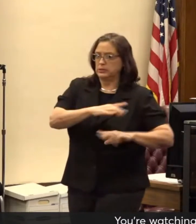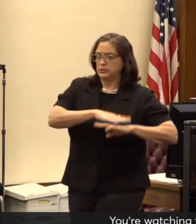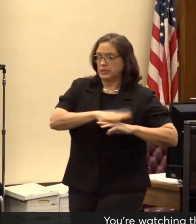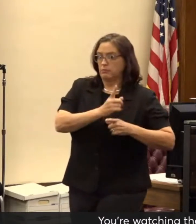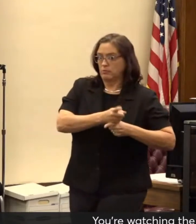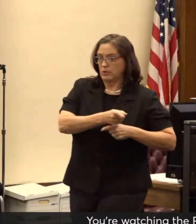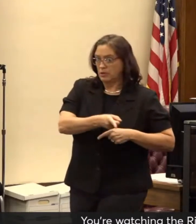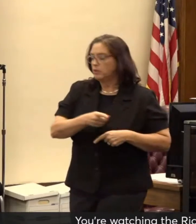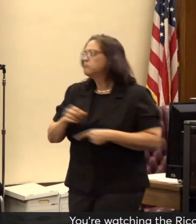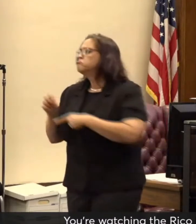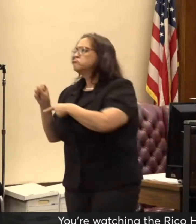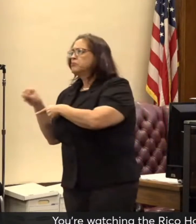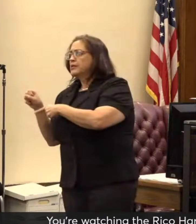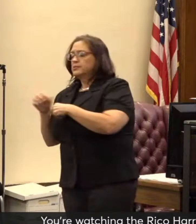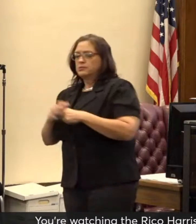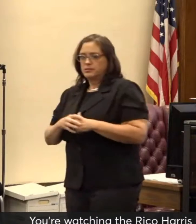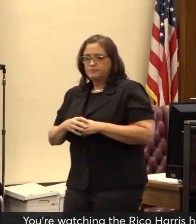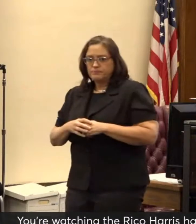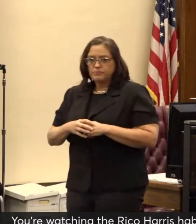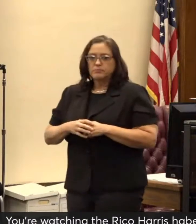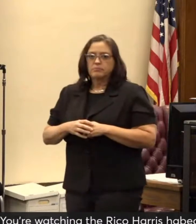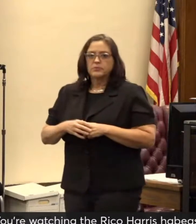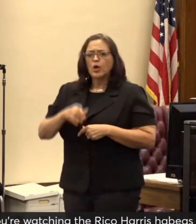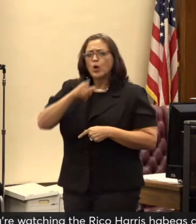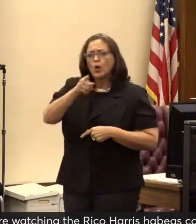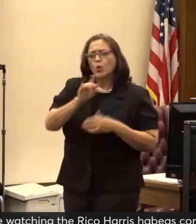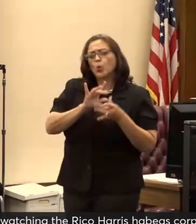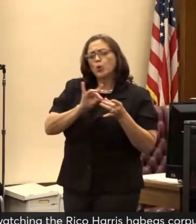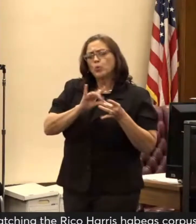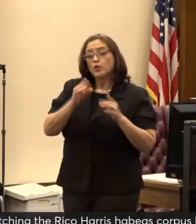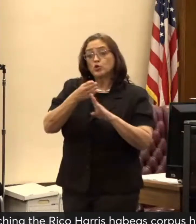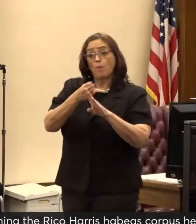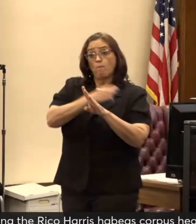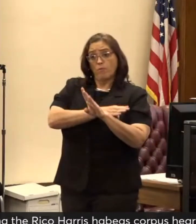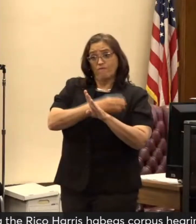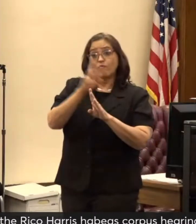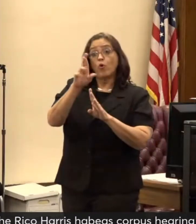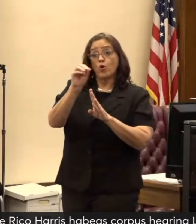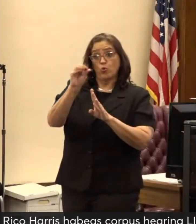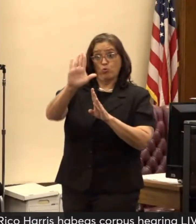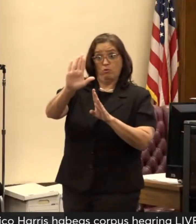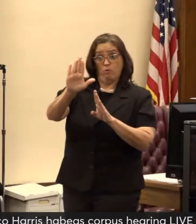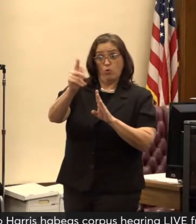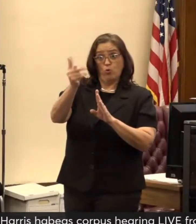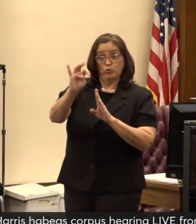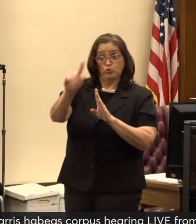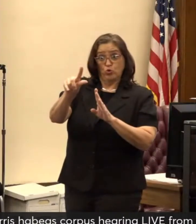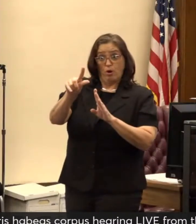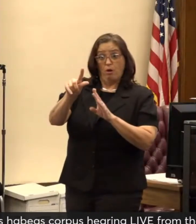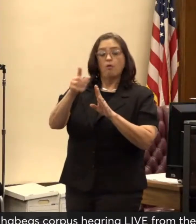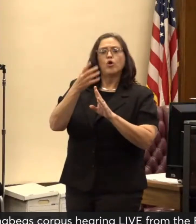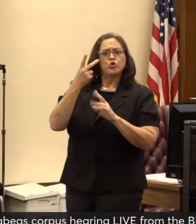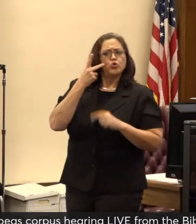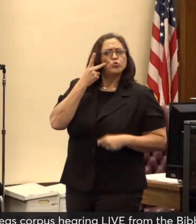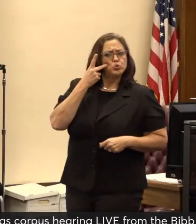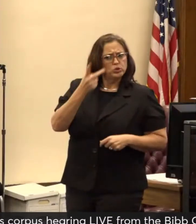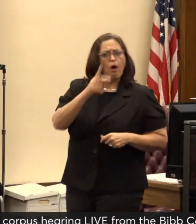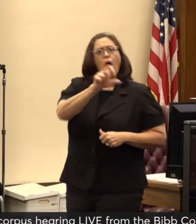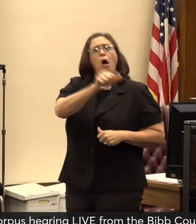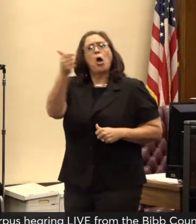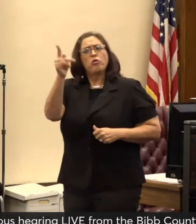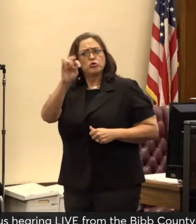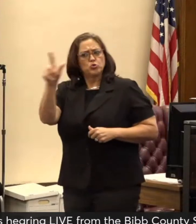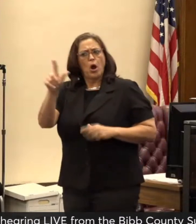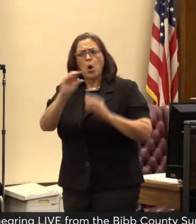seen trials prior to Mr. Harris's trial, where there was no table interpreter, have